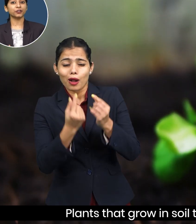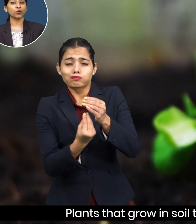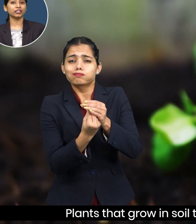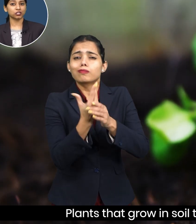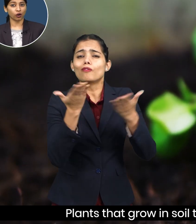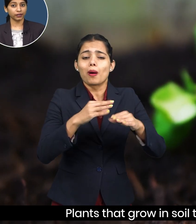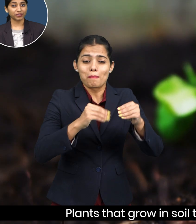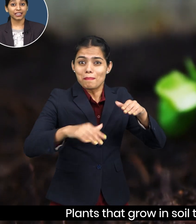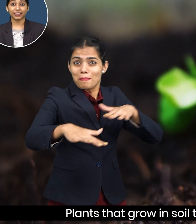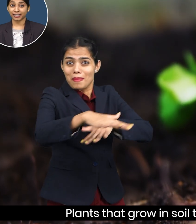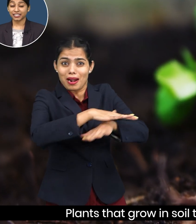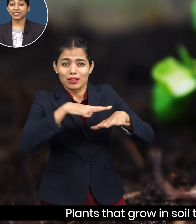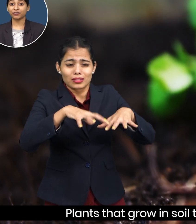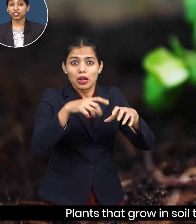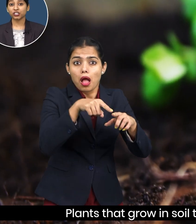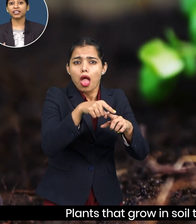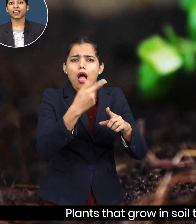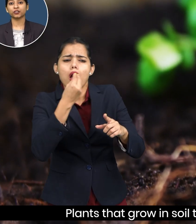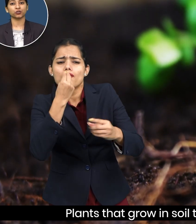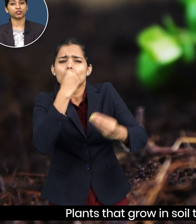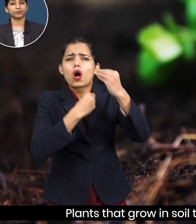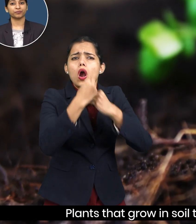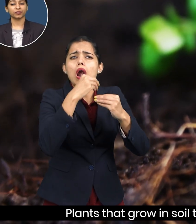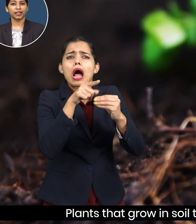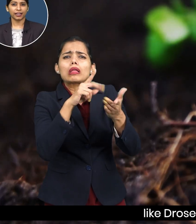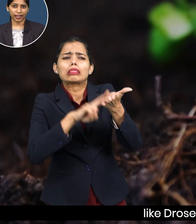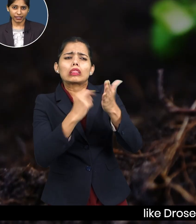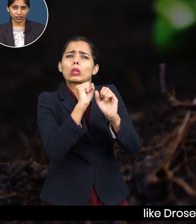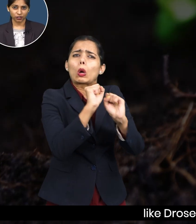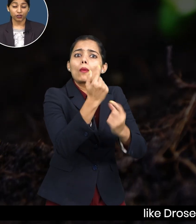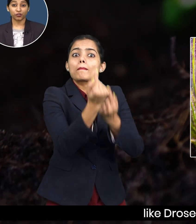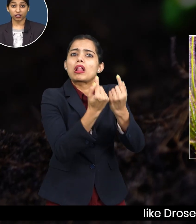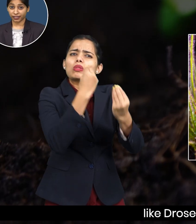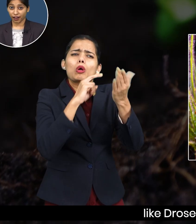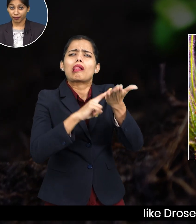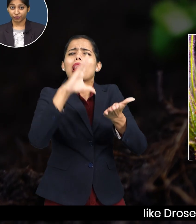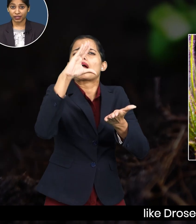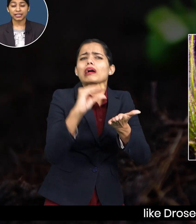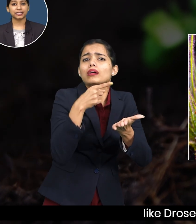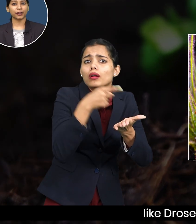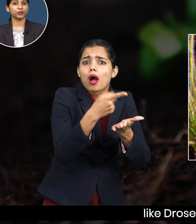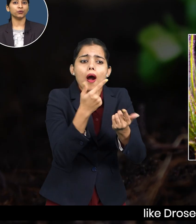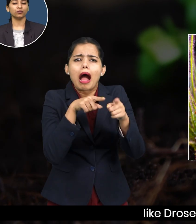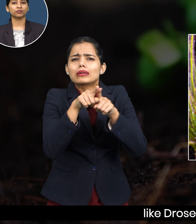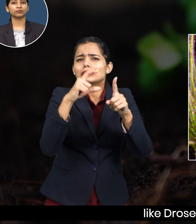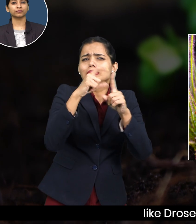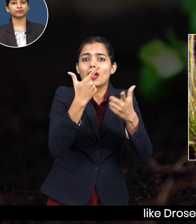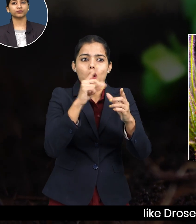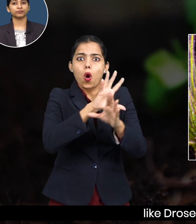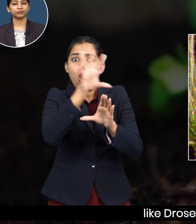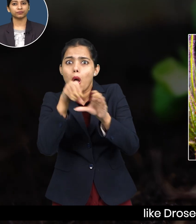Plants that grow in soil that is deficient in nitrogen, like Drosera, sundew,